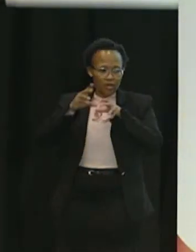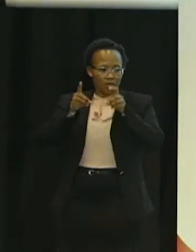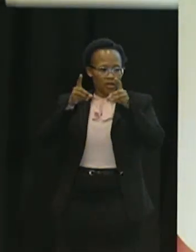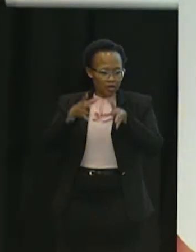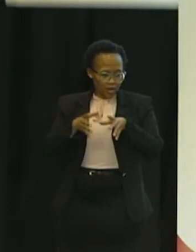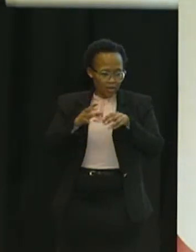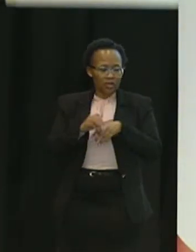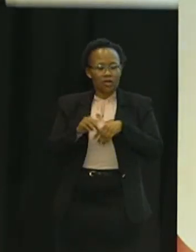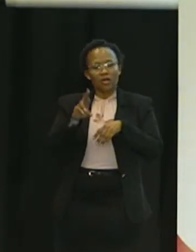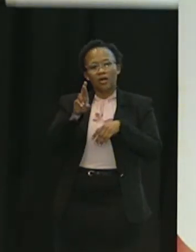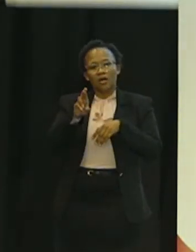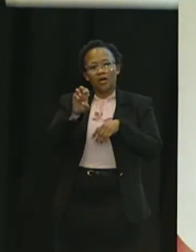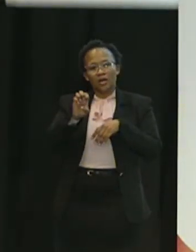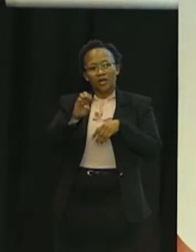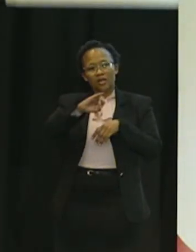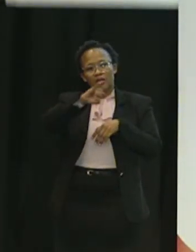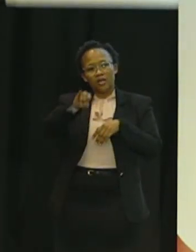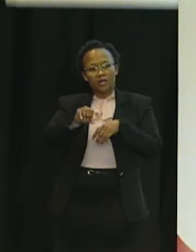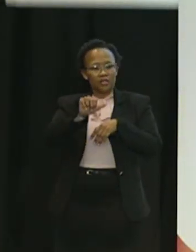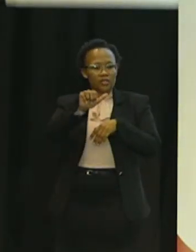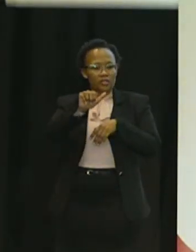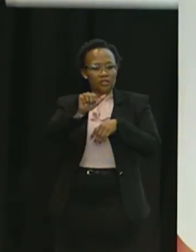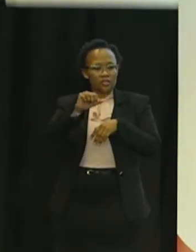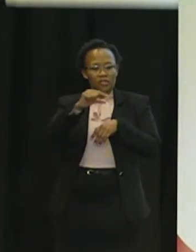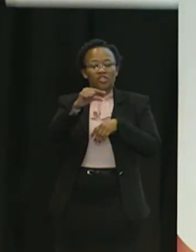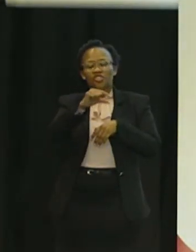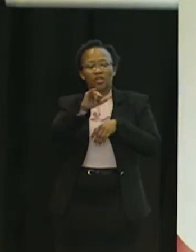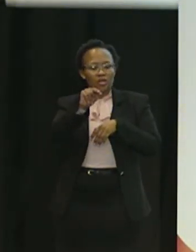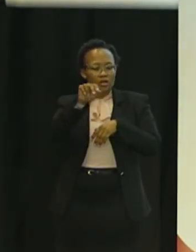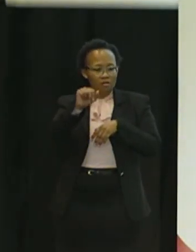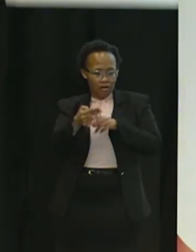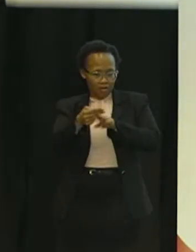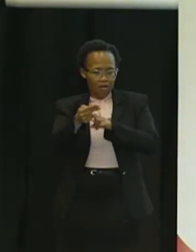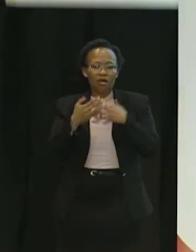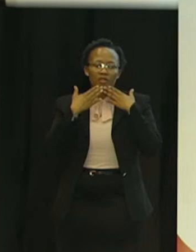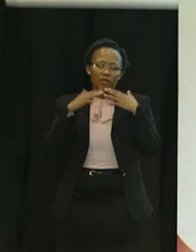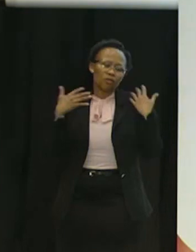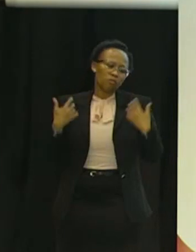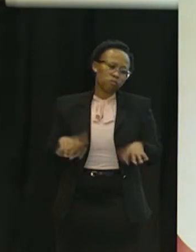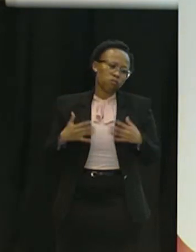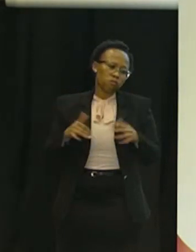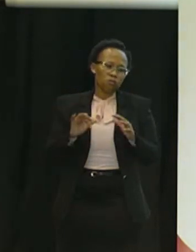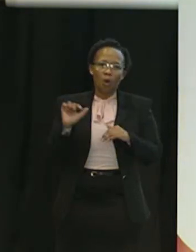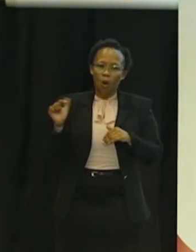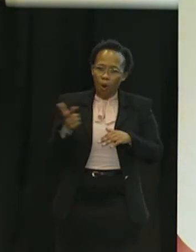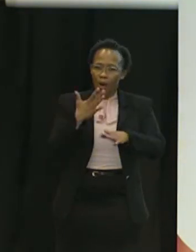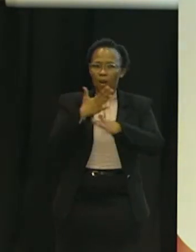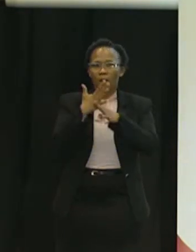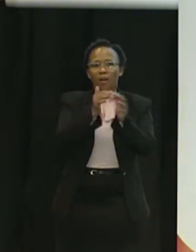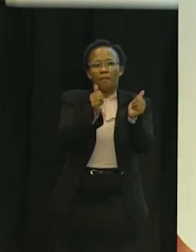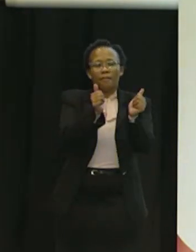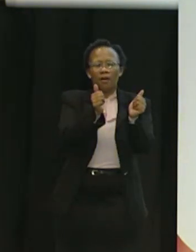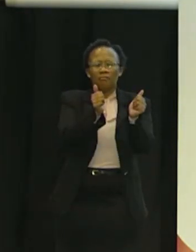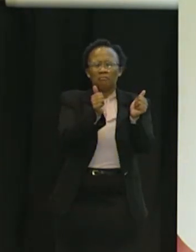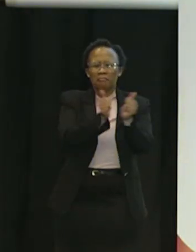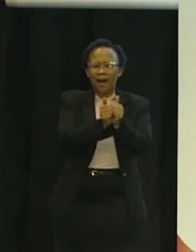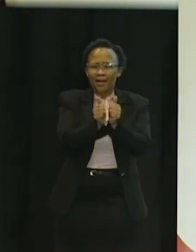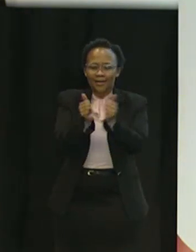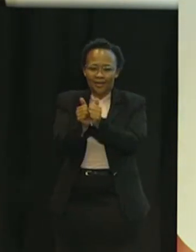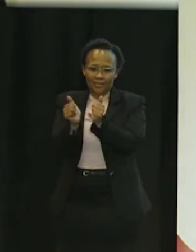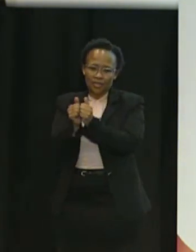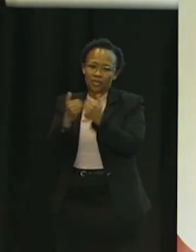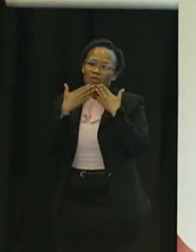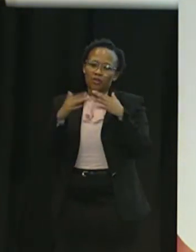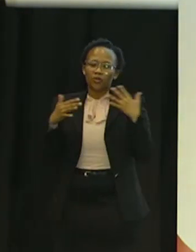Regina, and Ms. Helen, who's just spoken. Thank you very much. Thank you all our partners, including NACOSA, Beyond Zero,